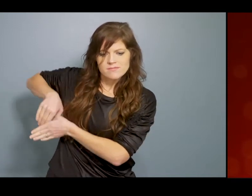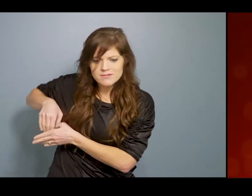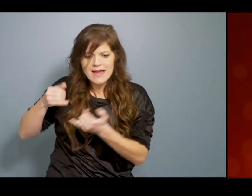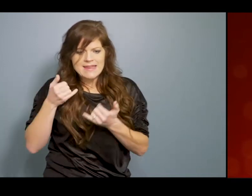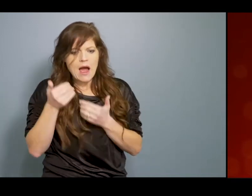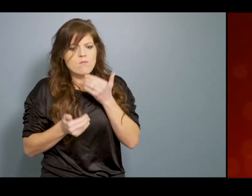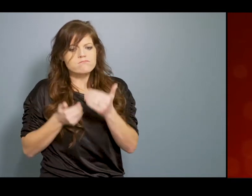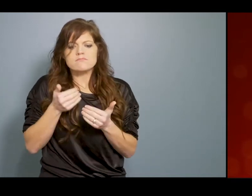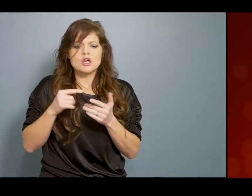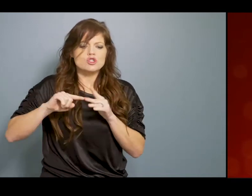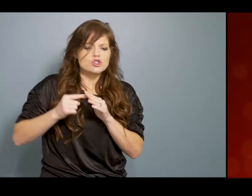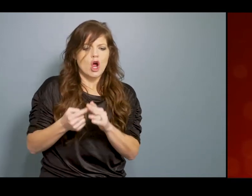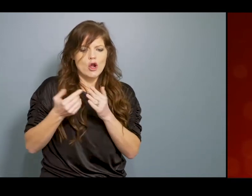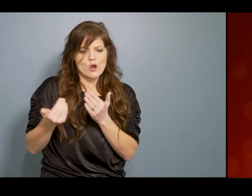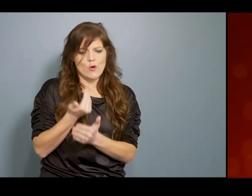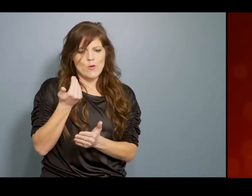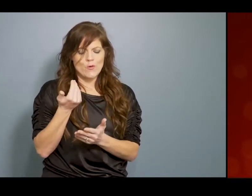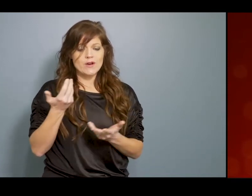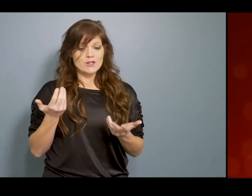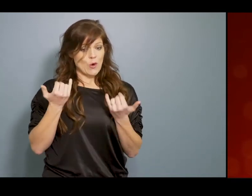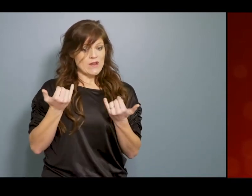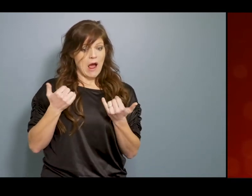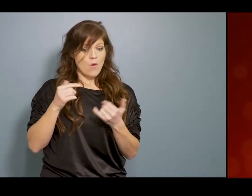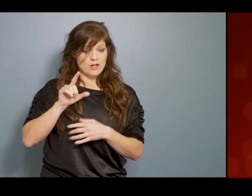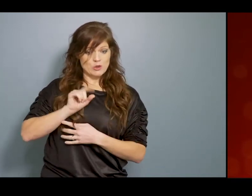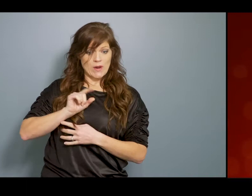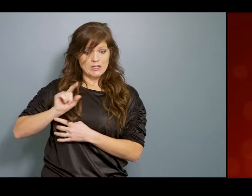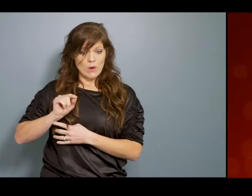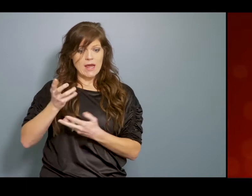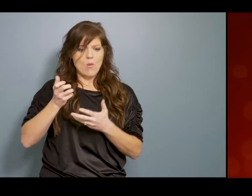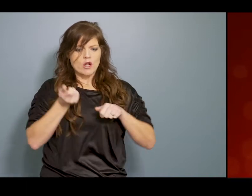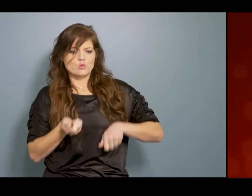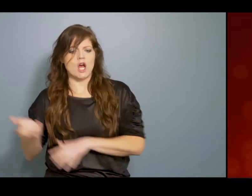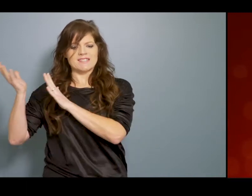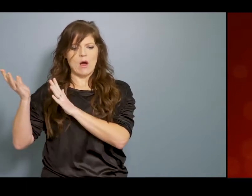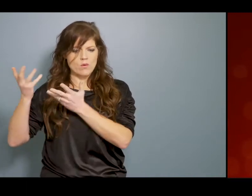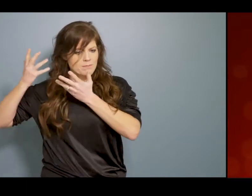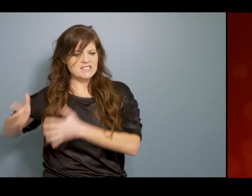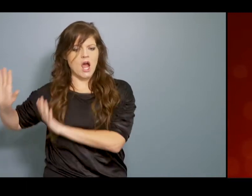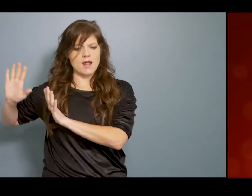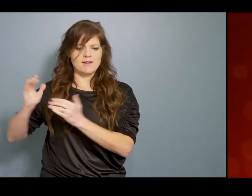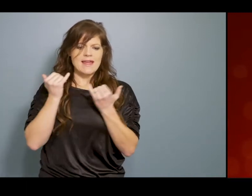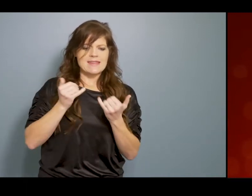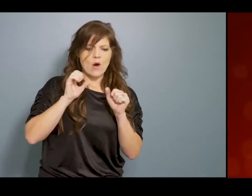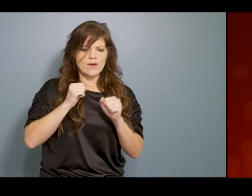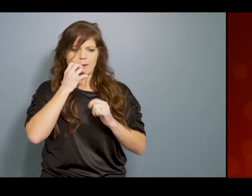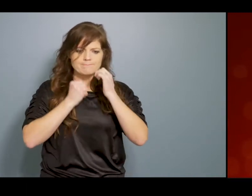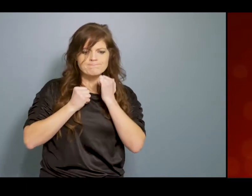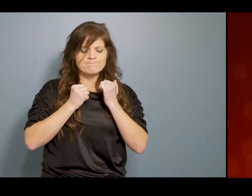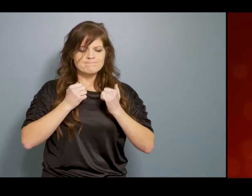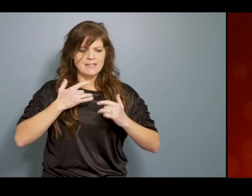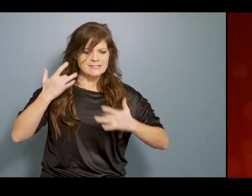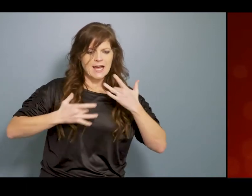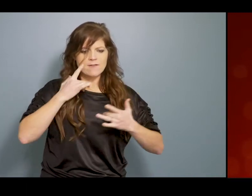give us an opportunity. Let's toss out 2020 and let's embrace 2021 and what's yet to come,